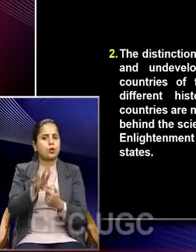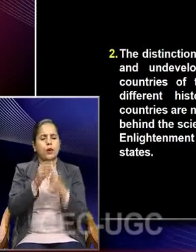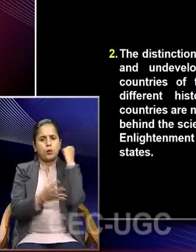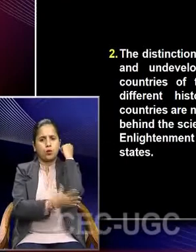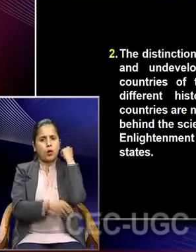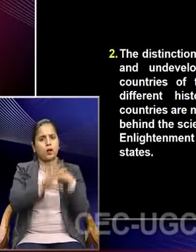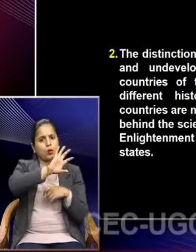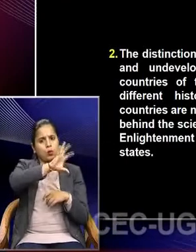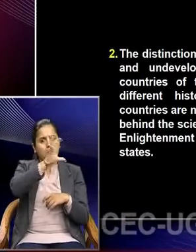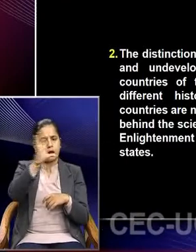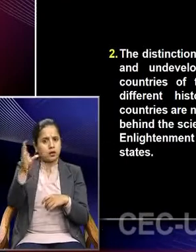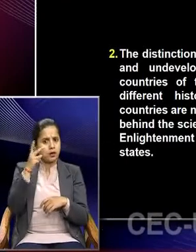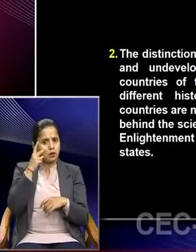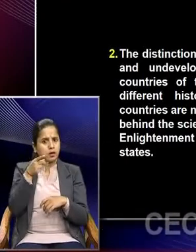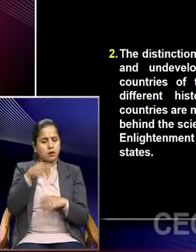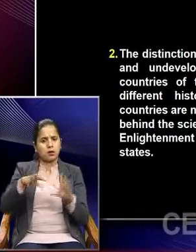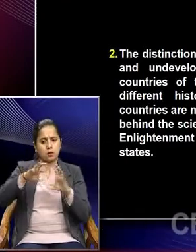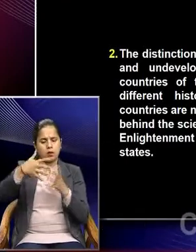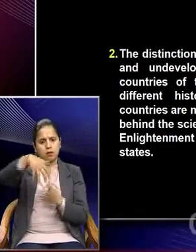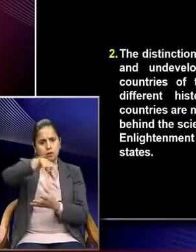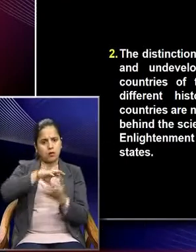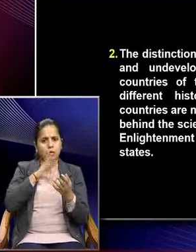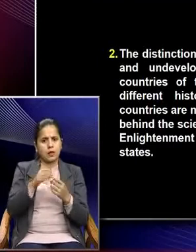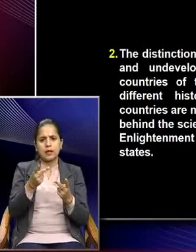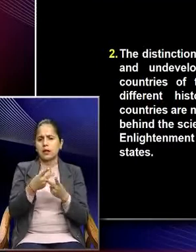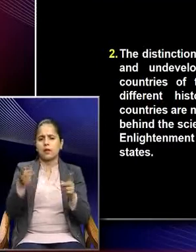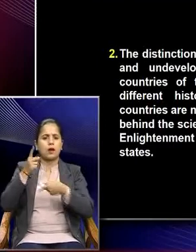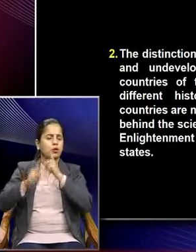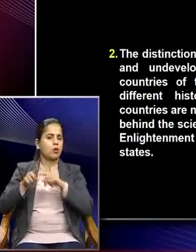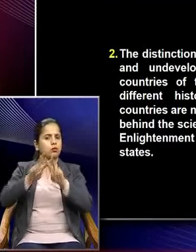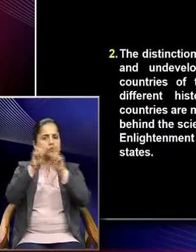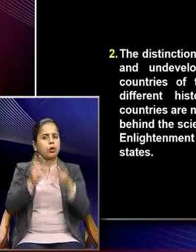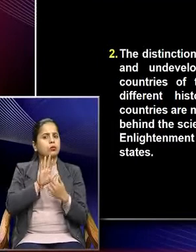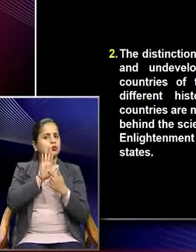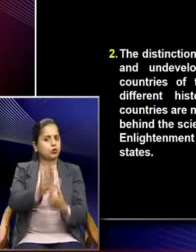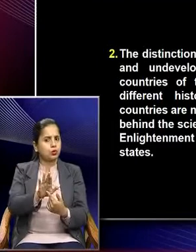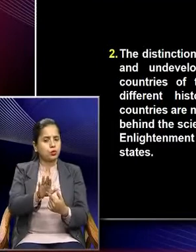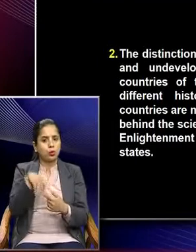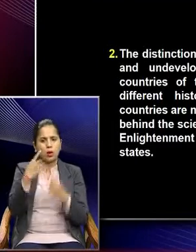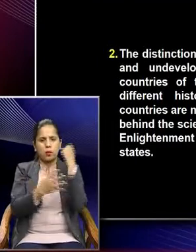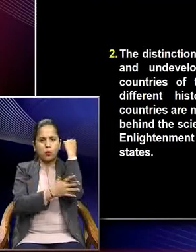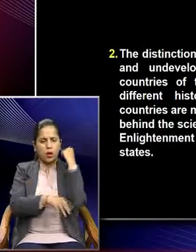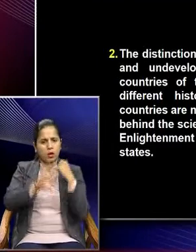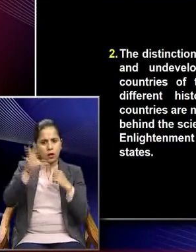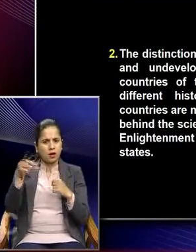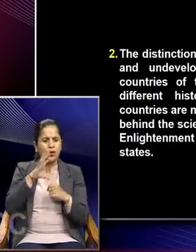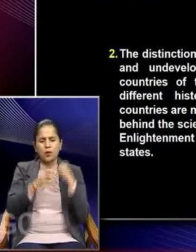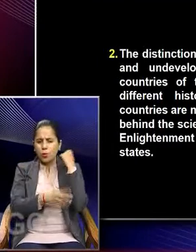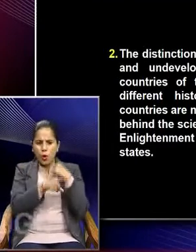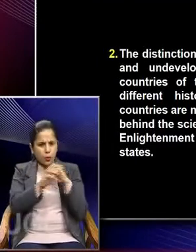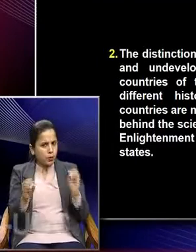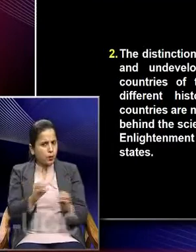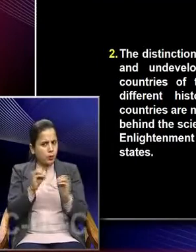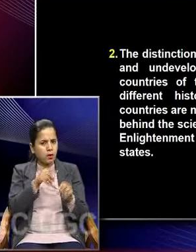countries of the world in a profoundly different historical context. The poor countries are not poor because they